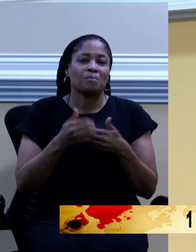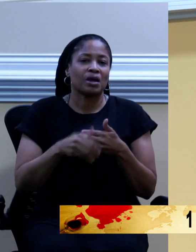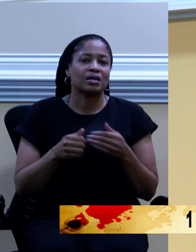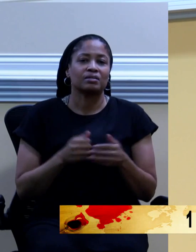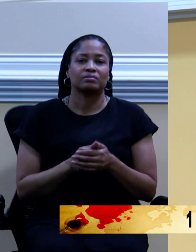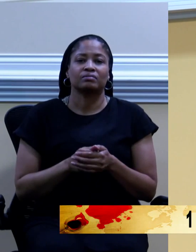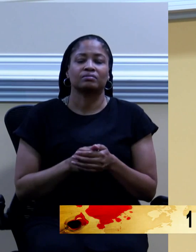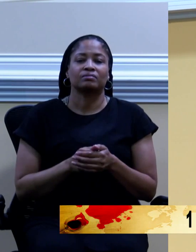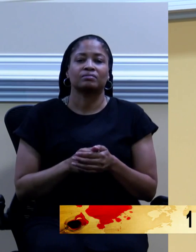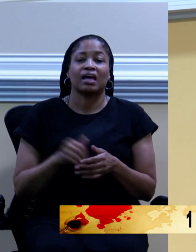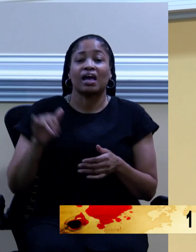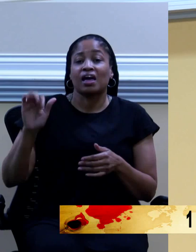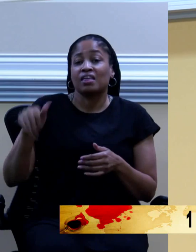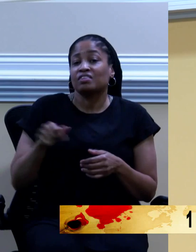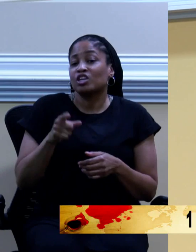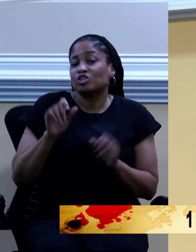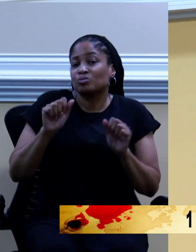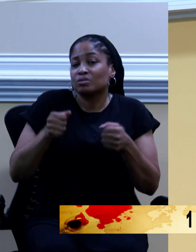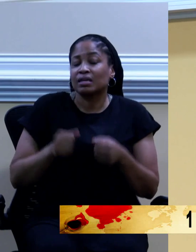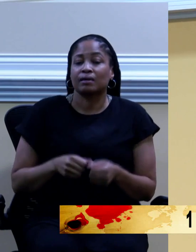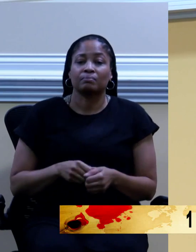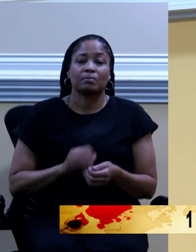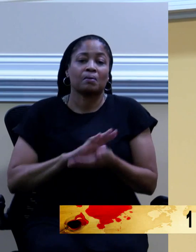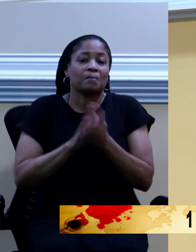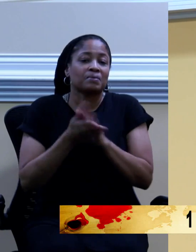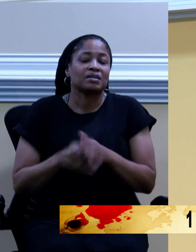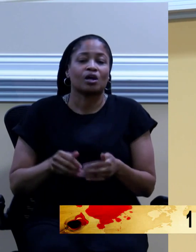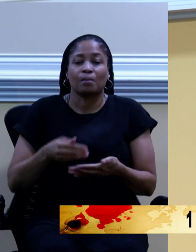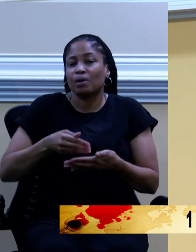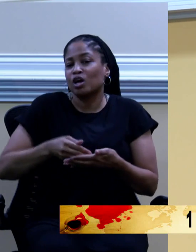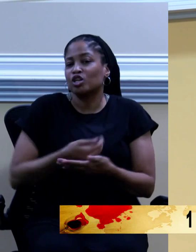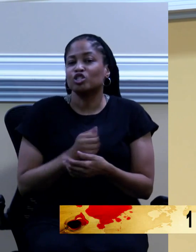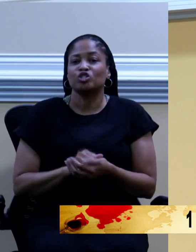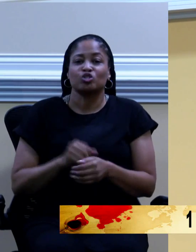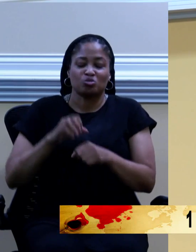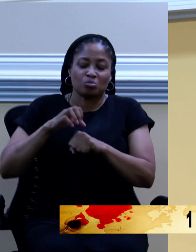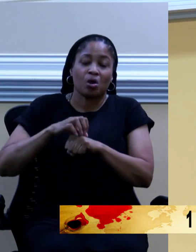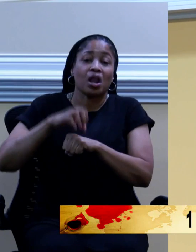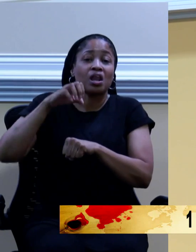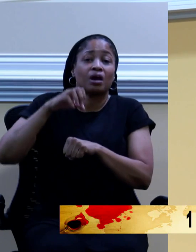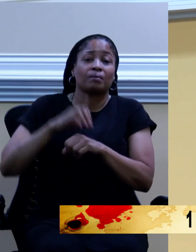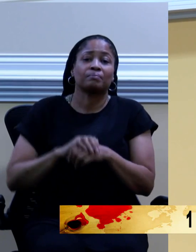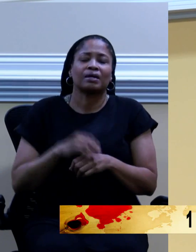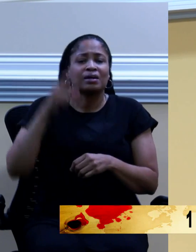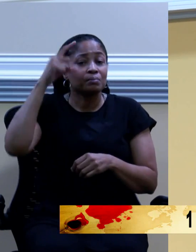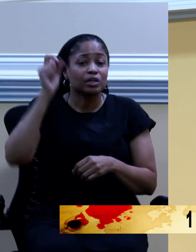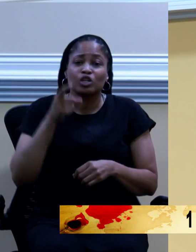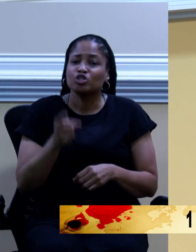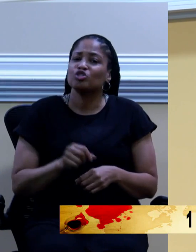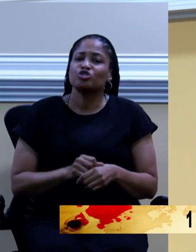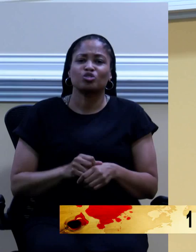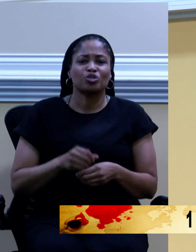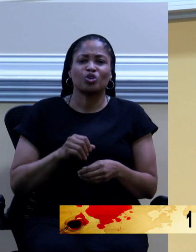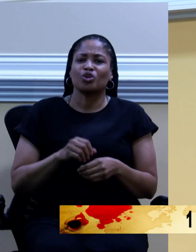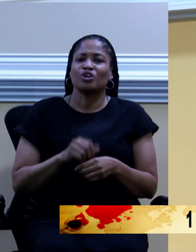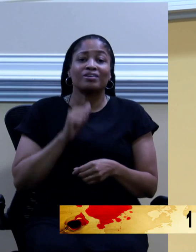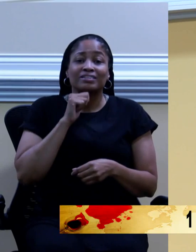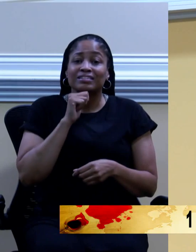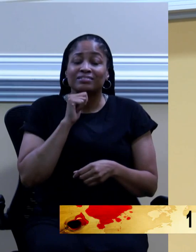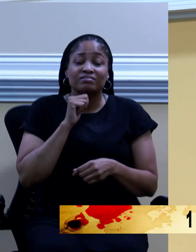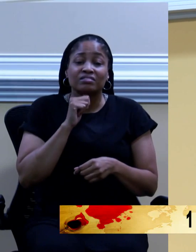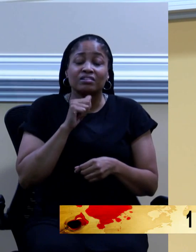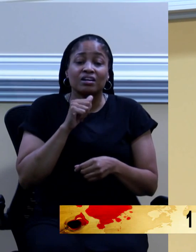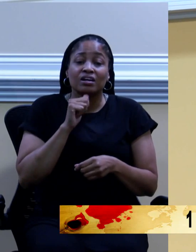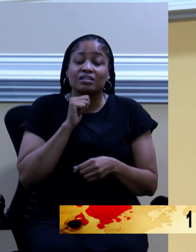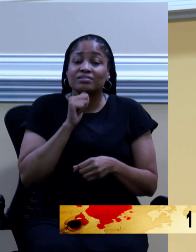a new lump. That you might be a new lump. Go ahead. As you are unleavened. Uh-huh. For even Christ, our Passover,